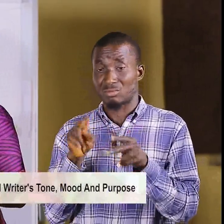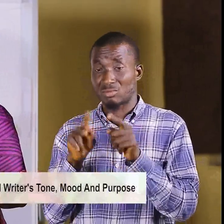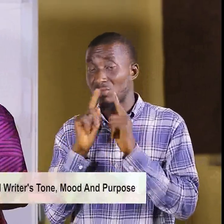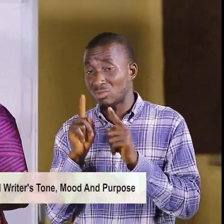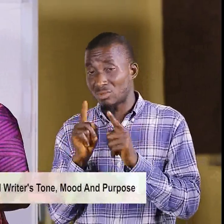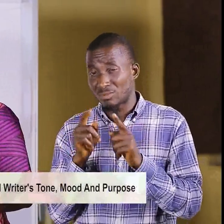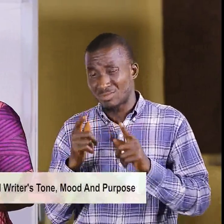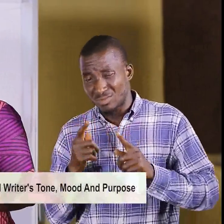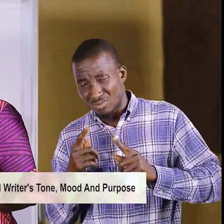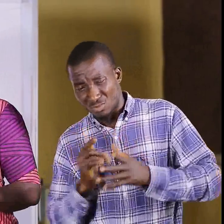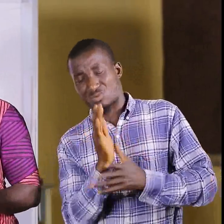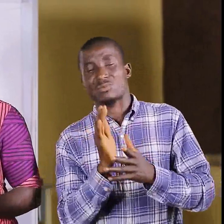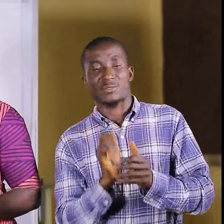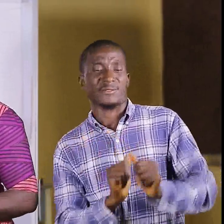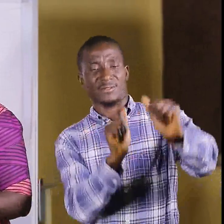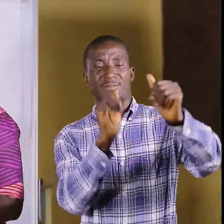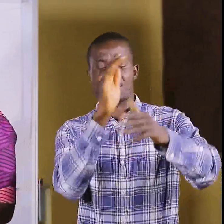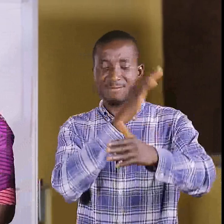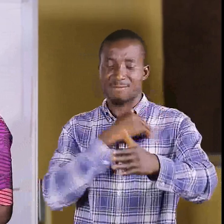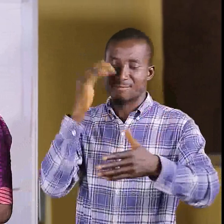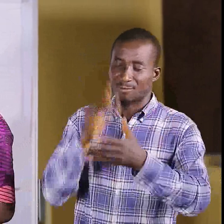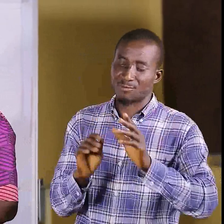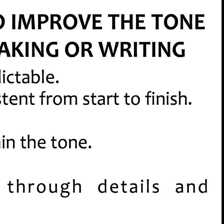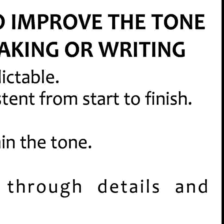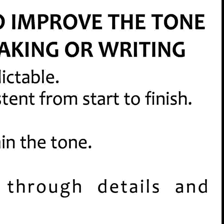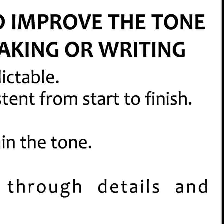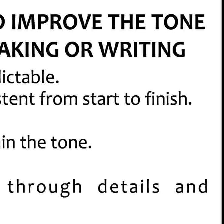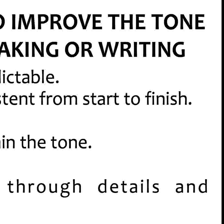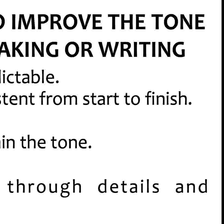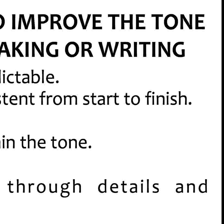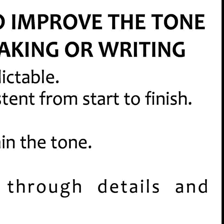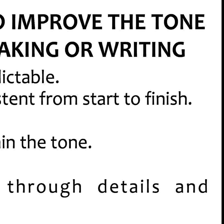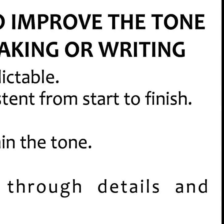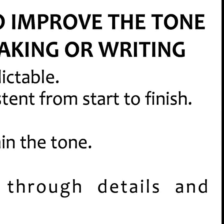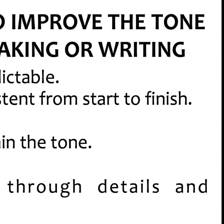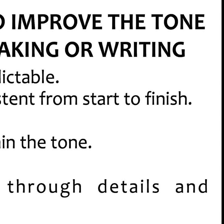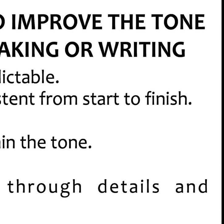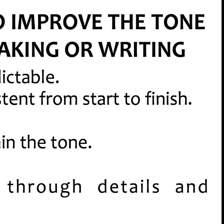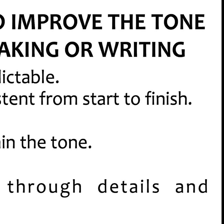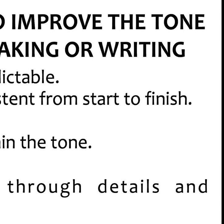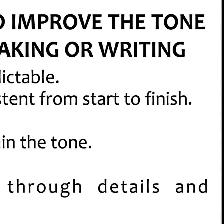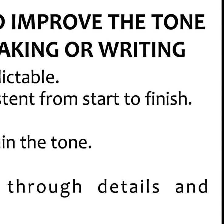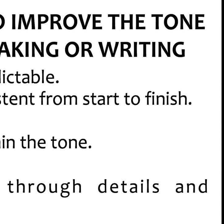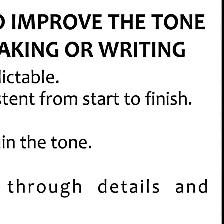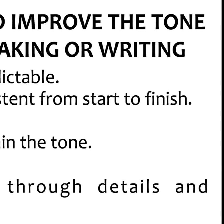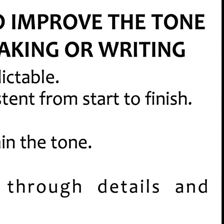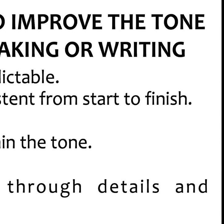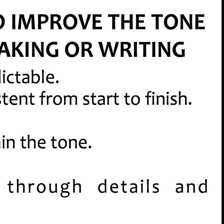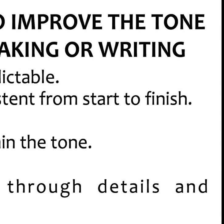aim, just go ahead and cut it ruthlessly and you keep moving on. Number 4, let tension sustain the